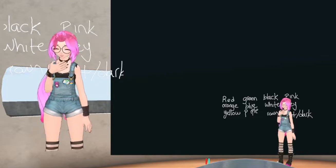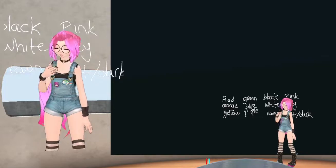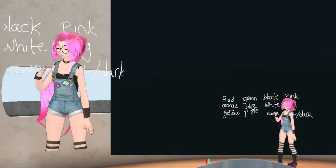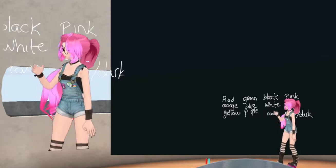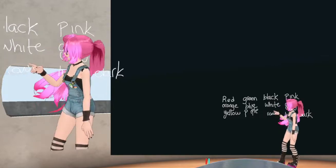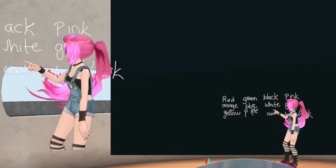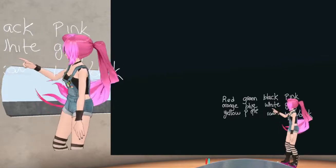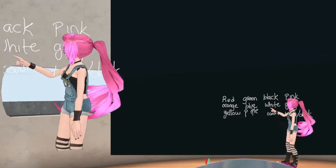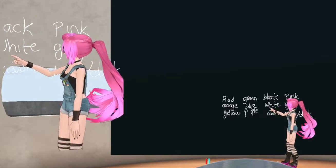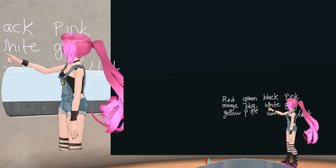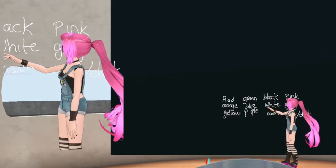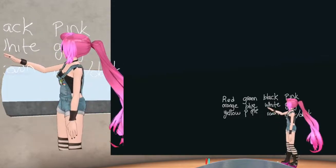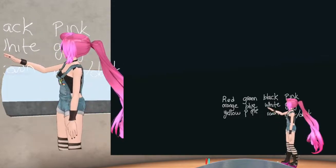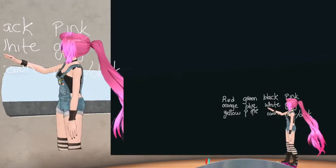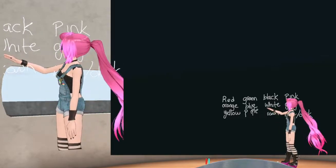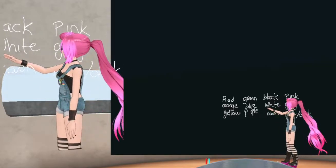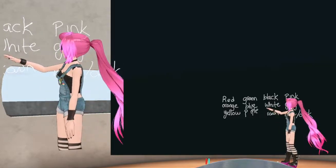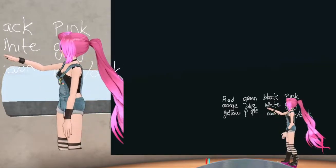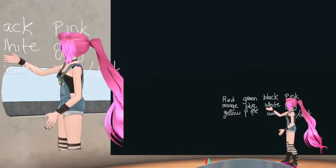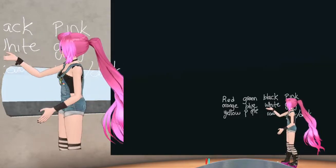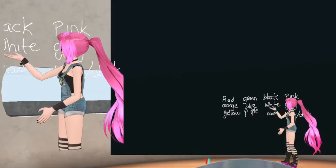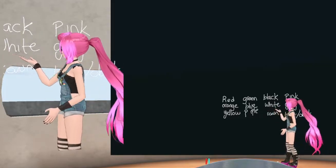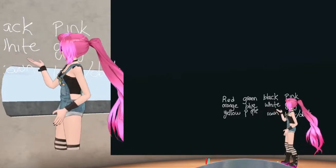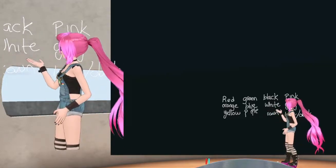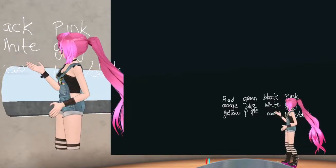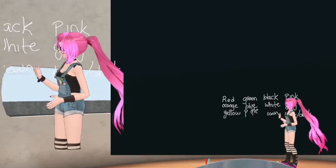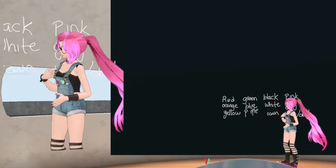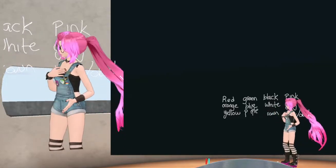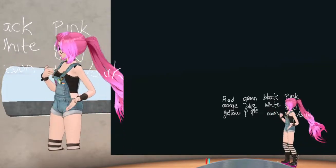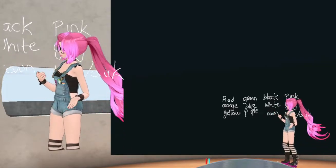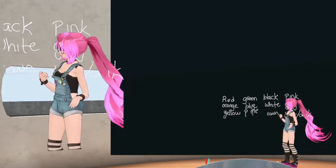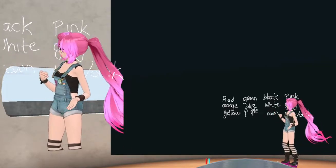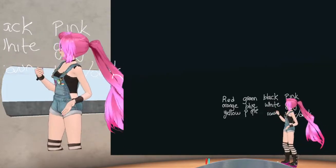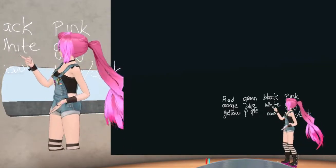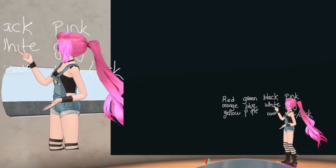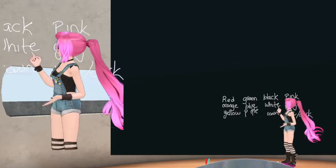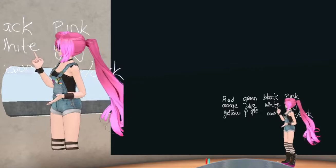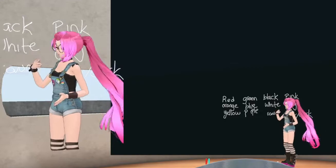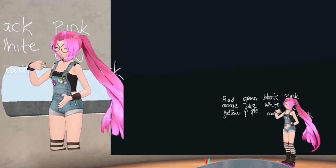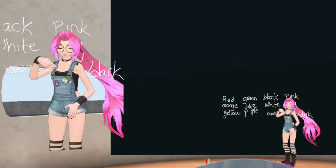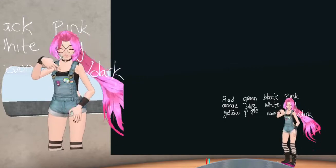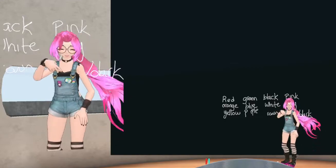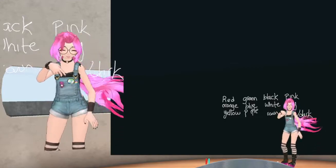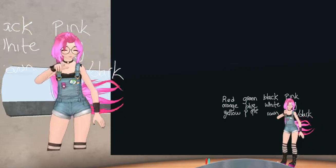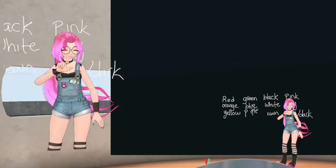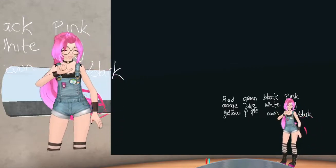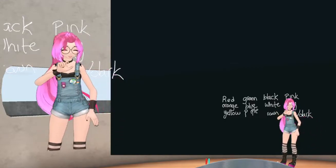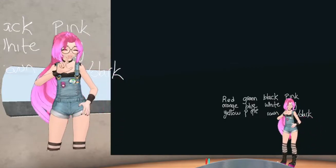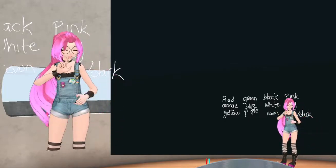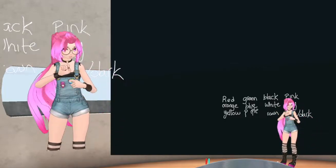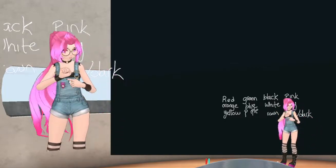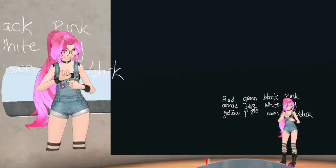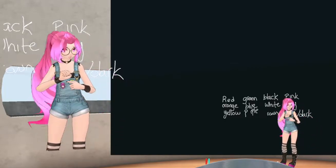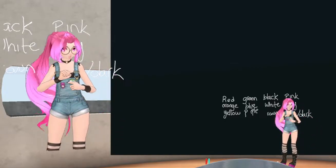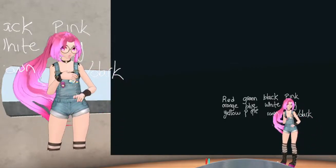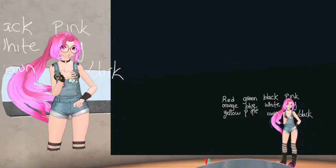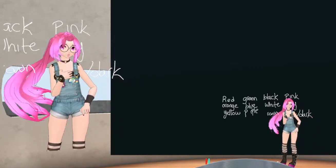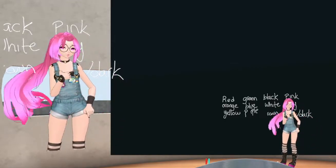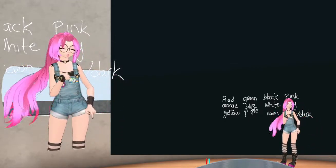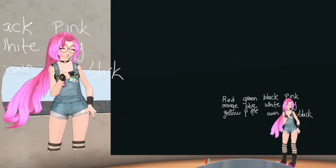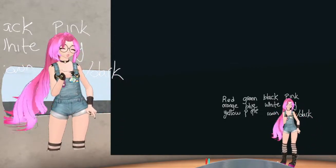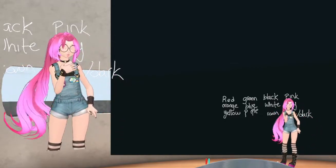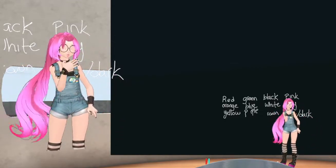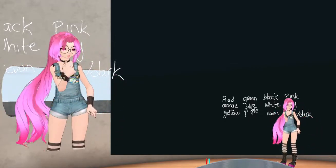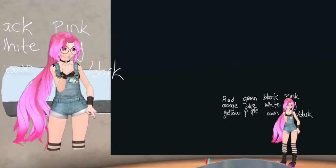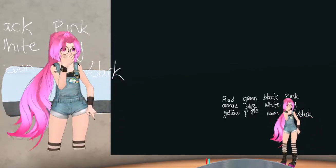Pale. So when you're talking about somebody who is white, you could say they're white. But if you want to say specifically that they're pale,